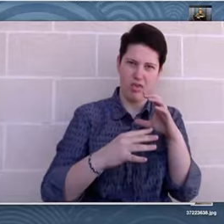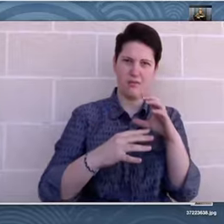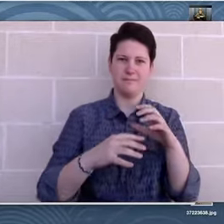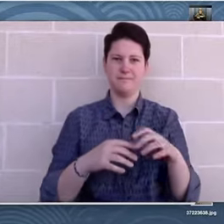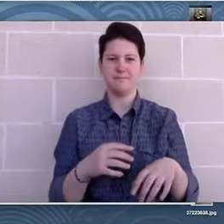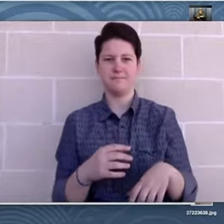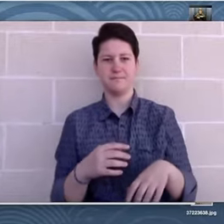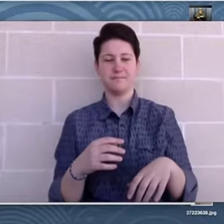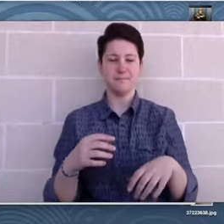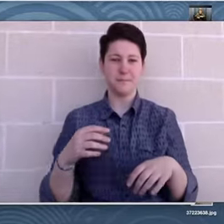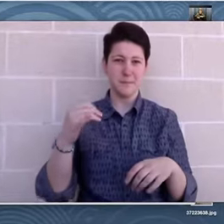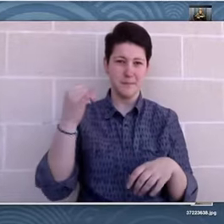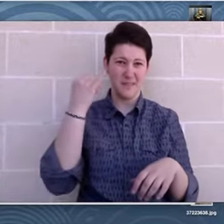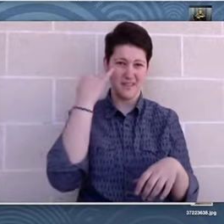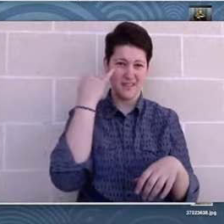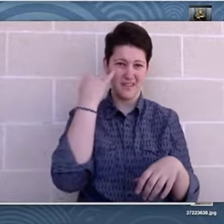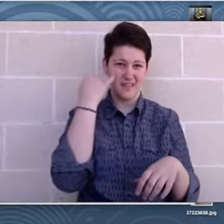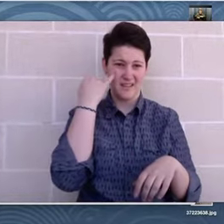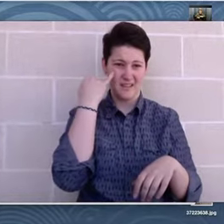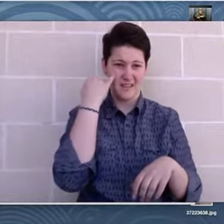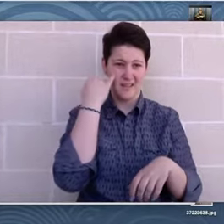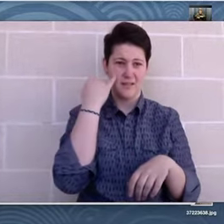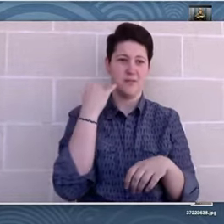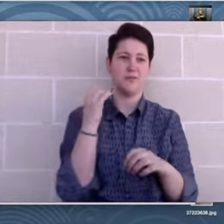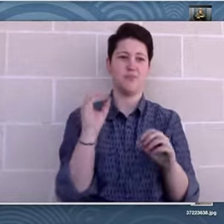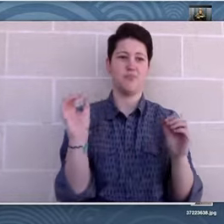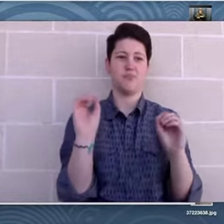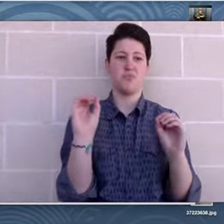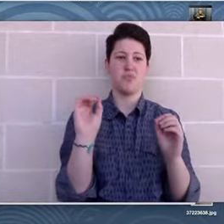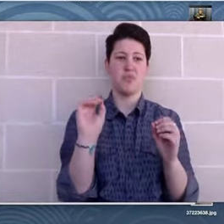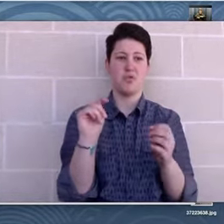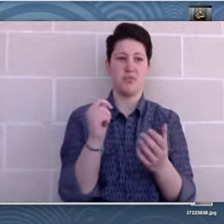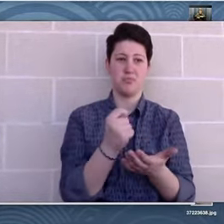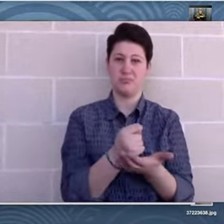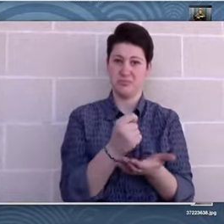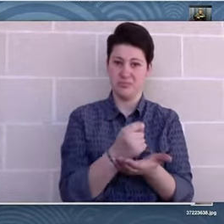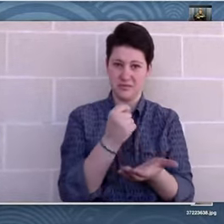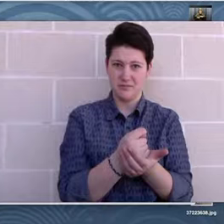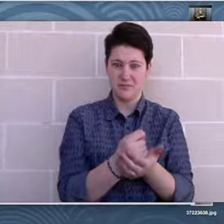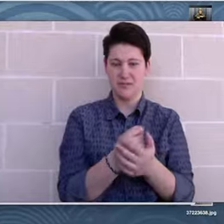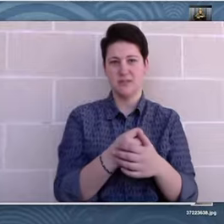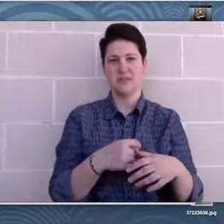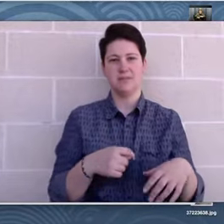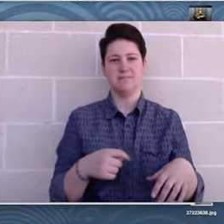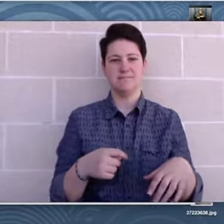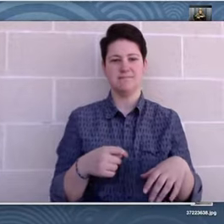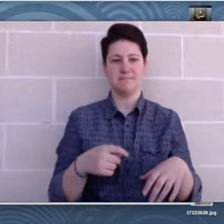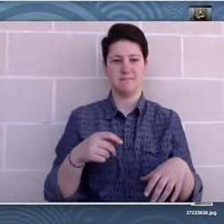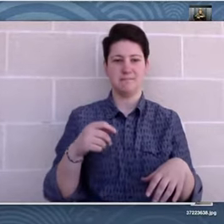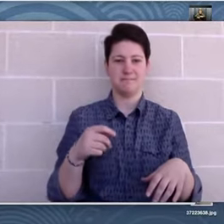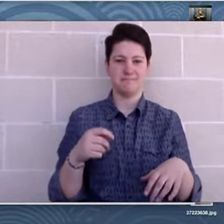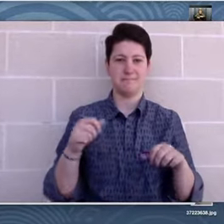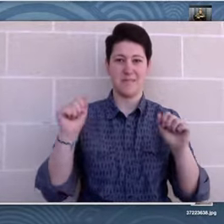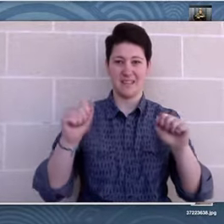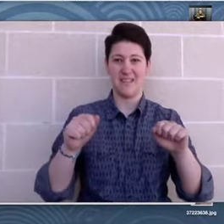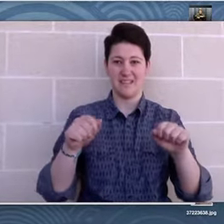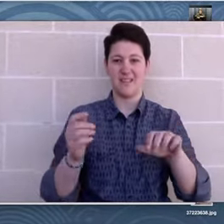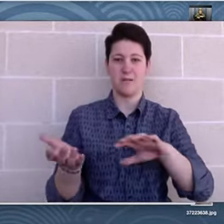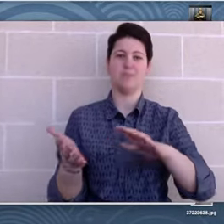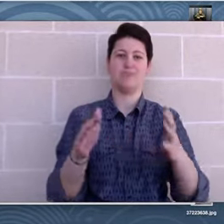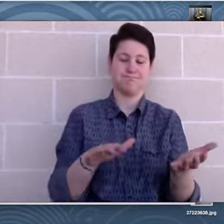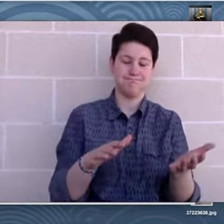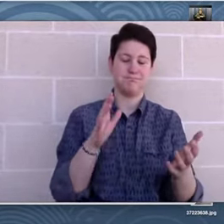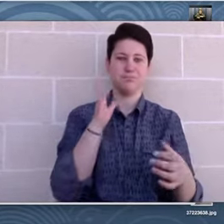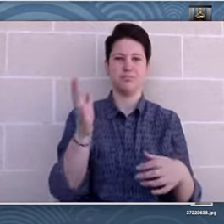for a long time, may also lead to other health problems, and it may lead to the death of the person.